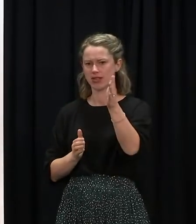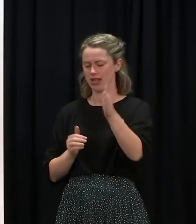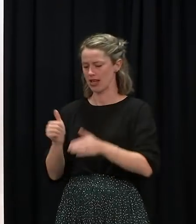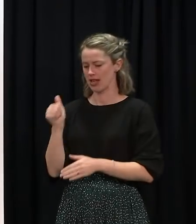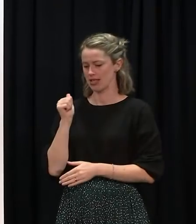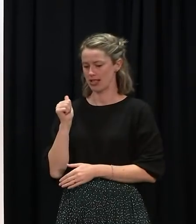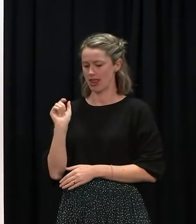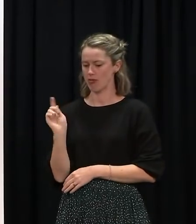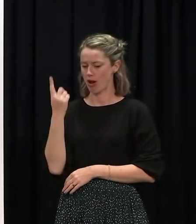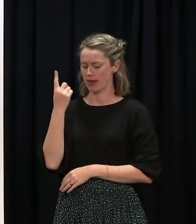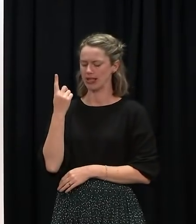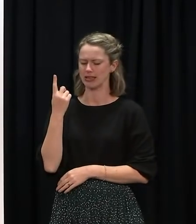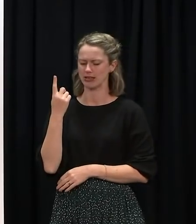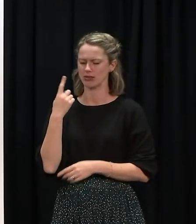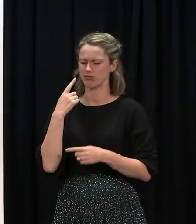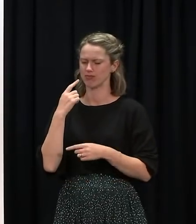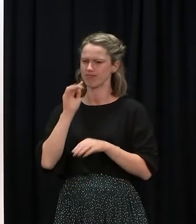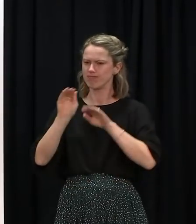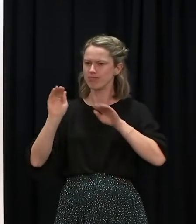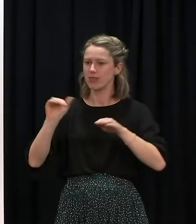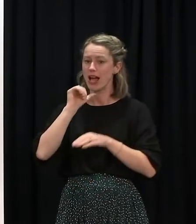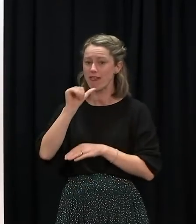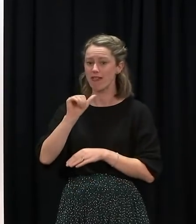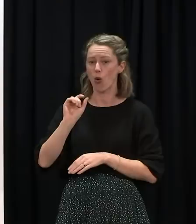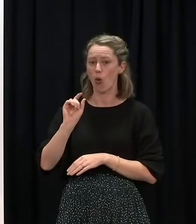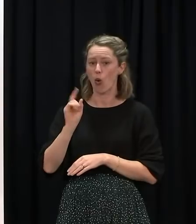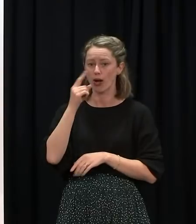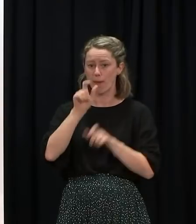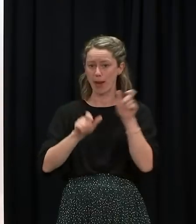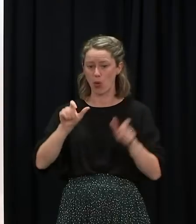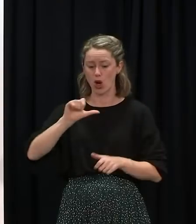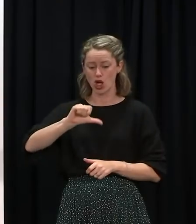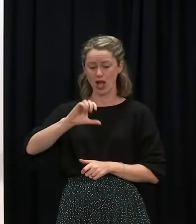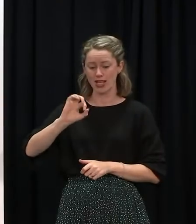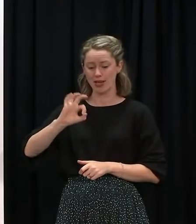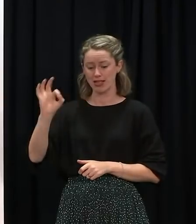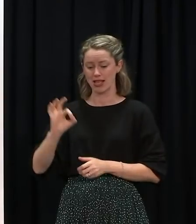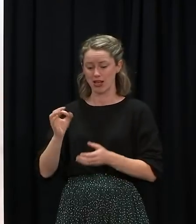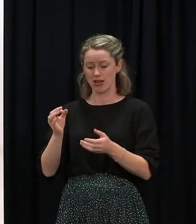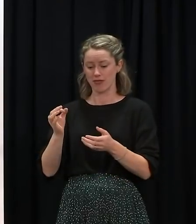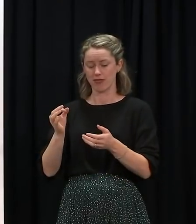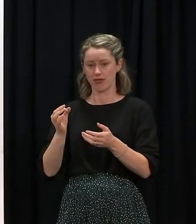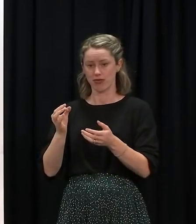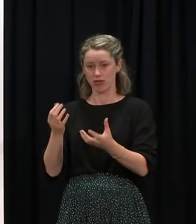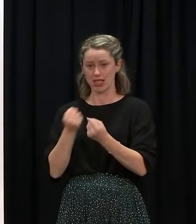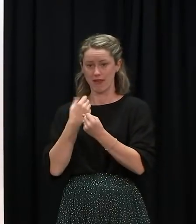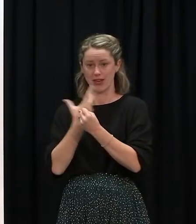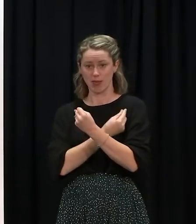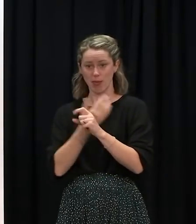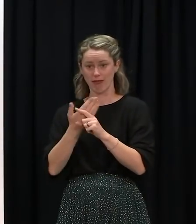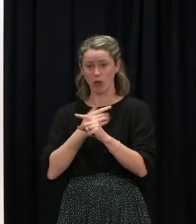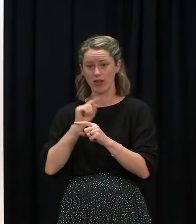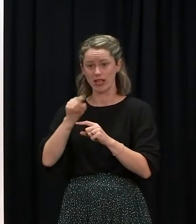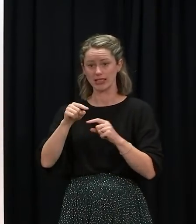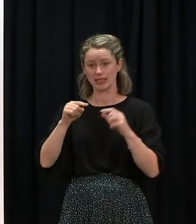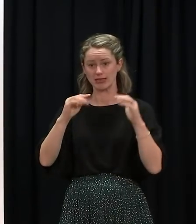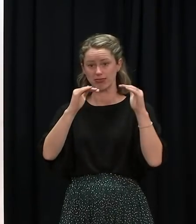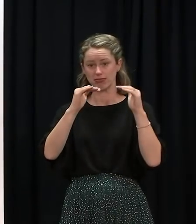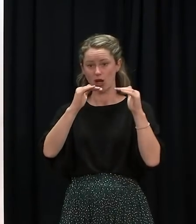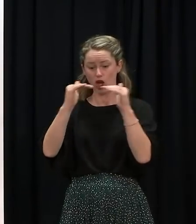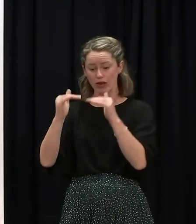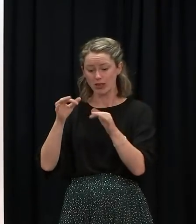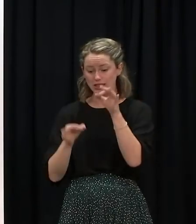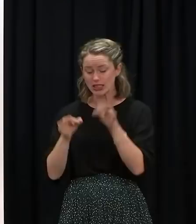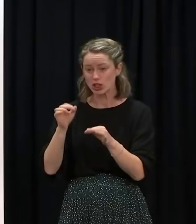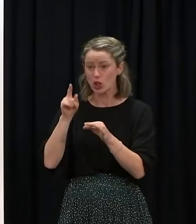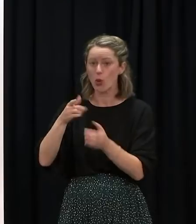if 90%, at least 90% of Aucklanders do get vaccinated before the next alert level decision, will you guarantee a move down to alert level